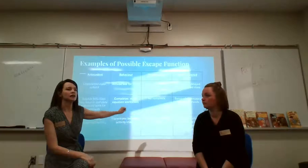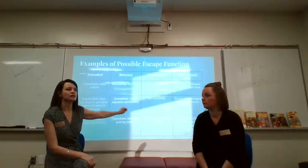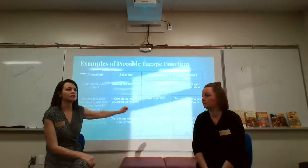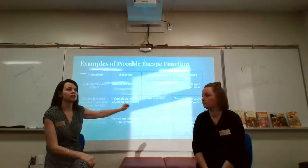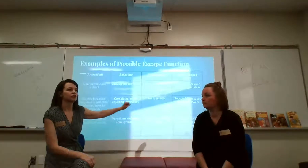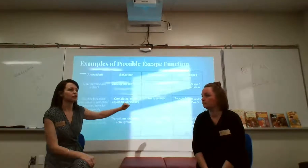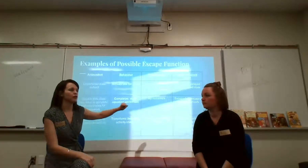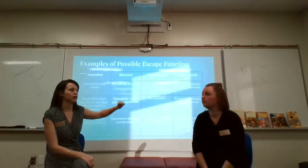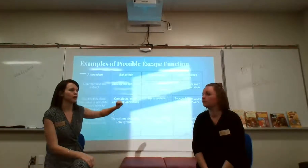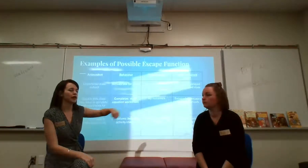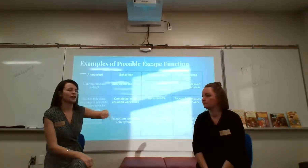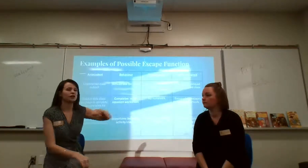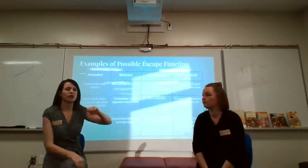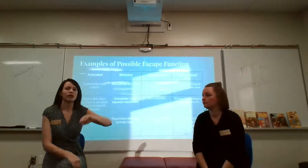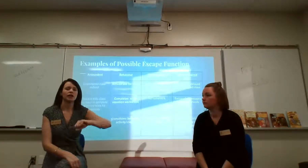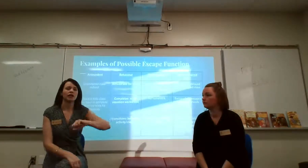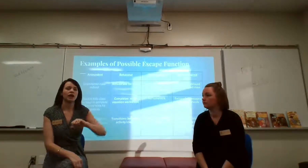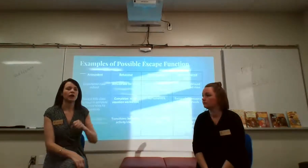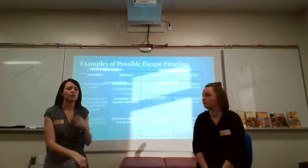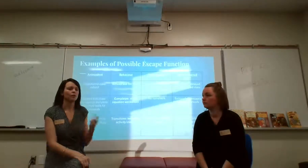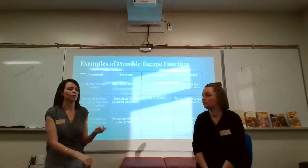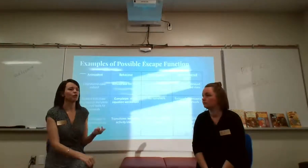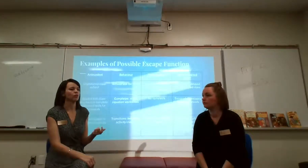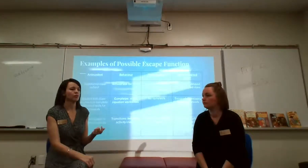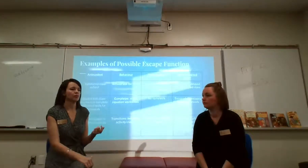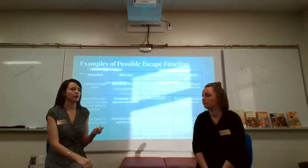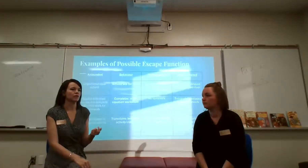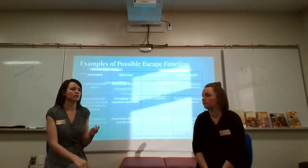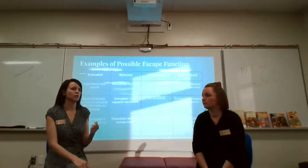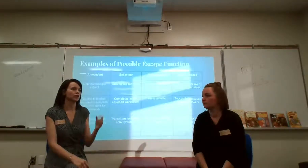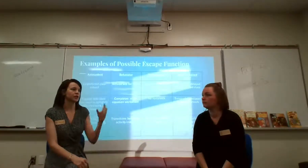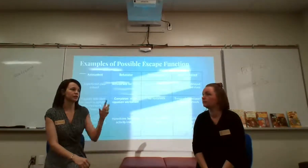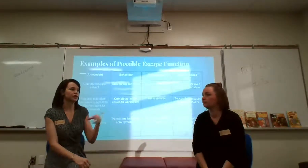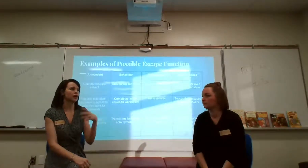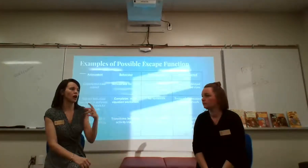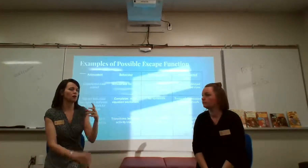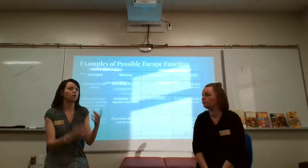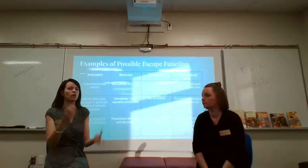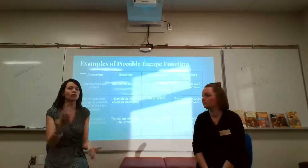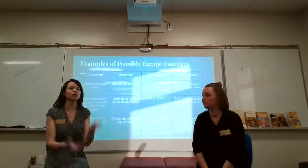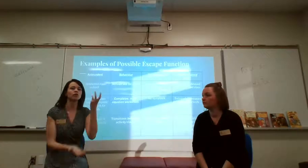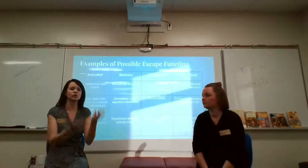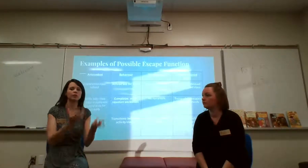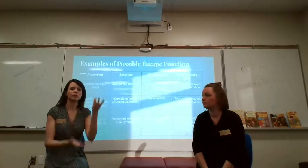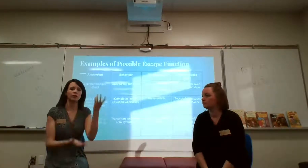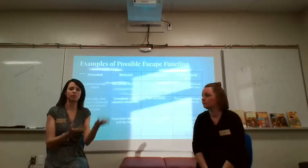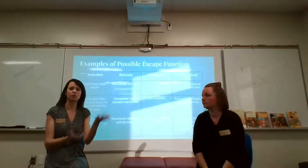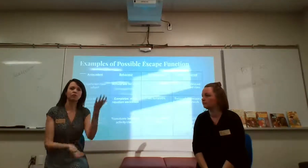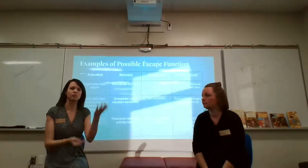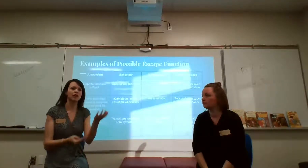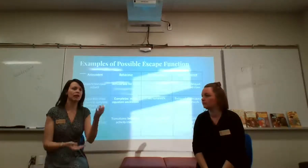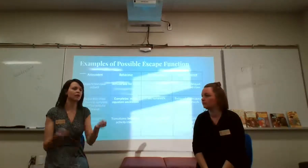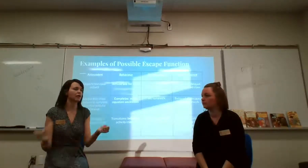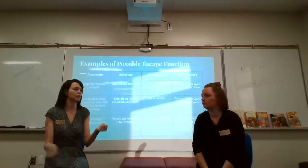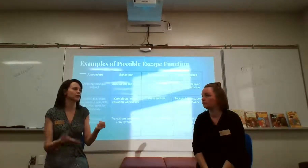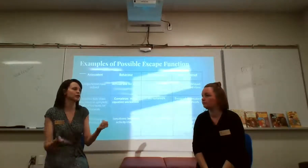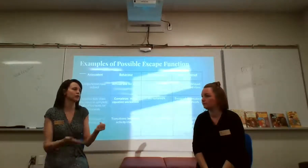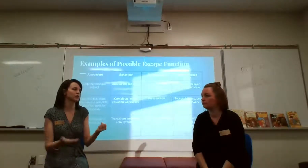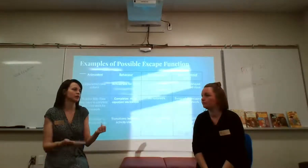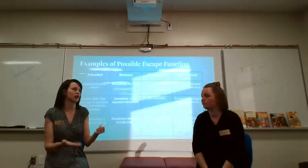is to engage in the more appropriate behavior. So we just have to tie more reinforcement to the appropriate behavior than we do to the